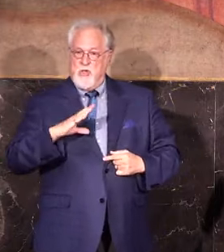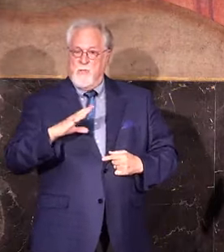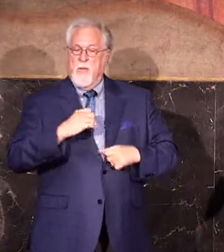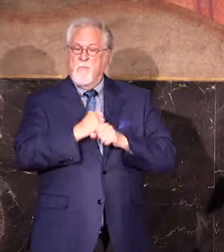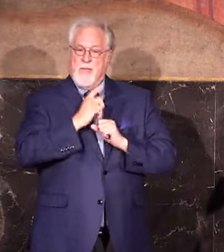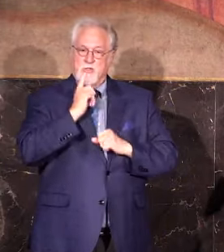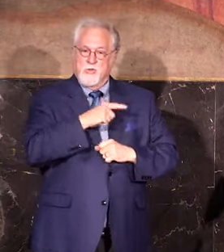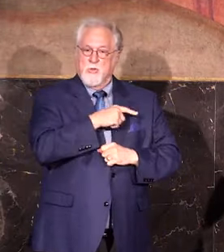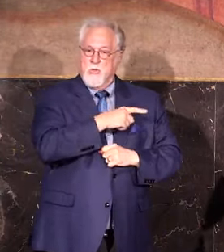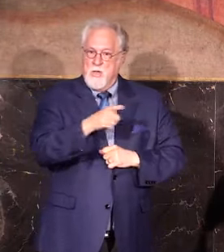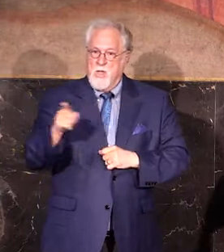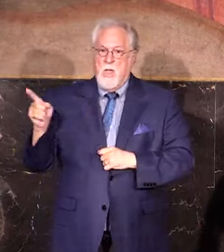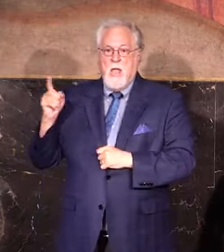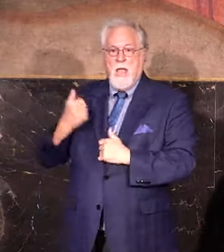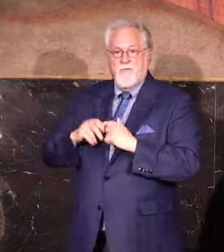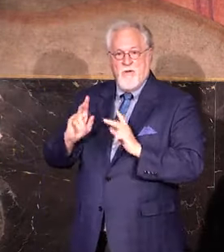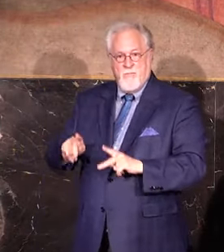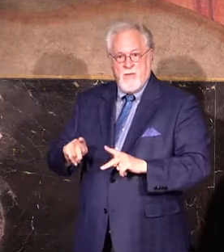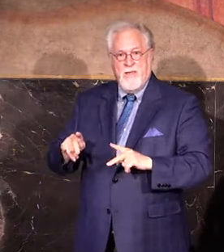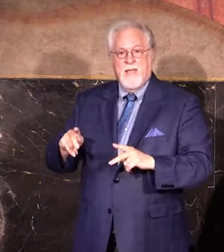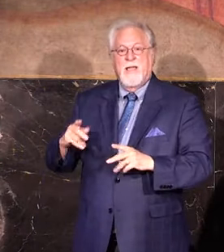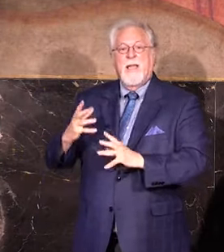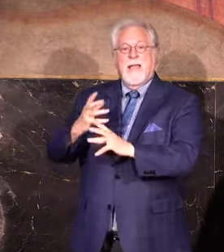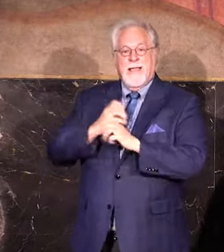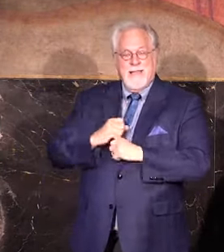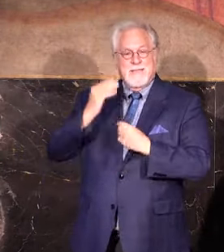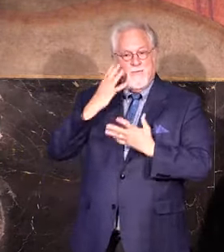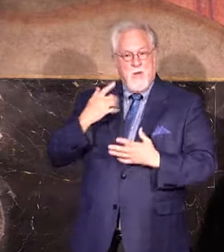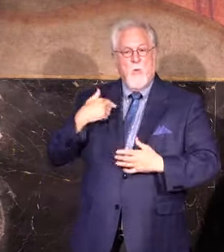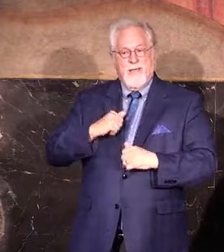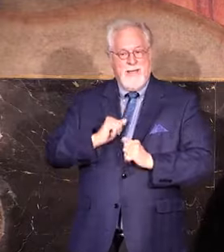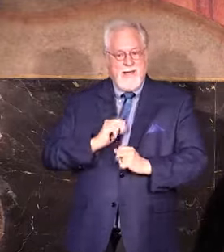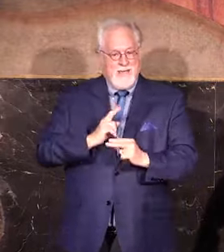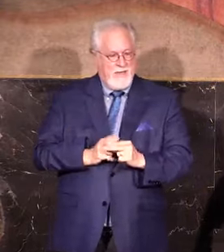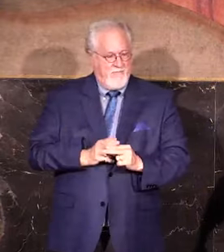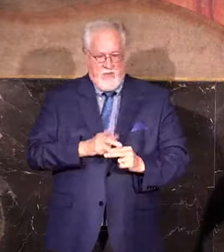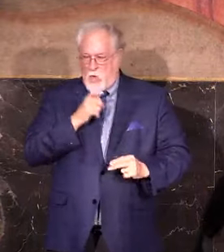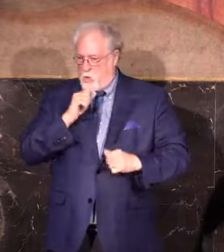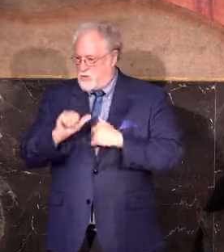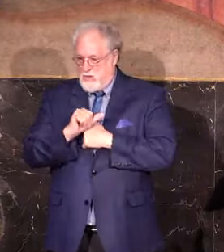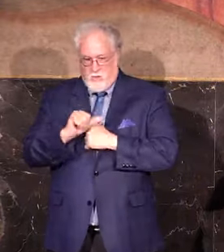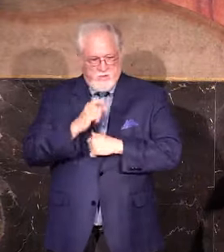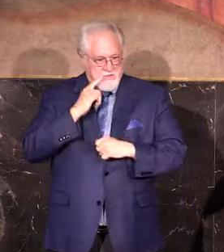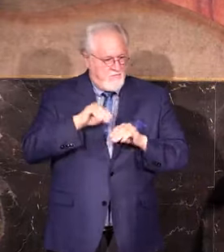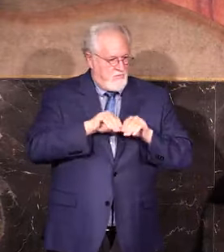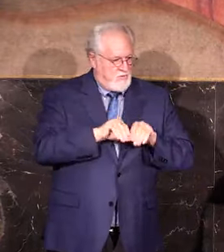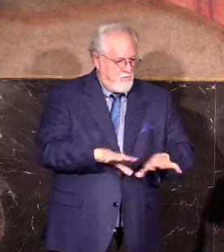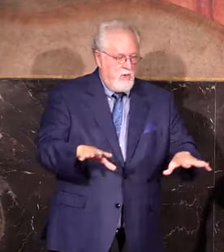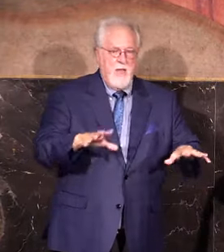make sure that everybody gives the information that we need so that we can identify who's at risk from an outbreak and get